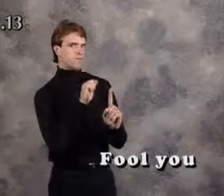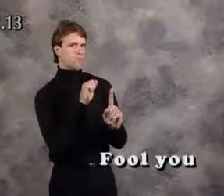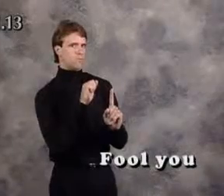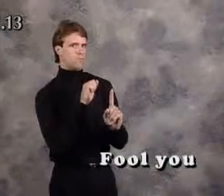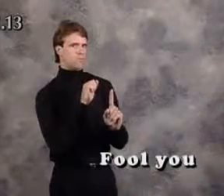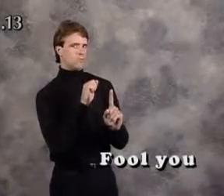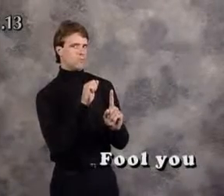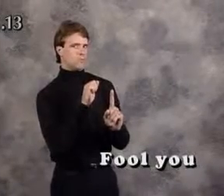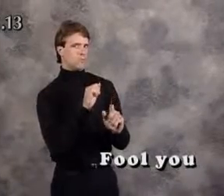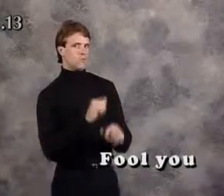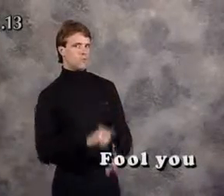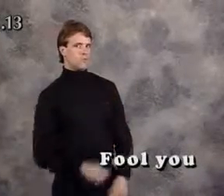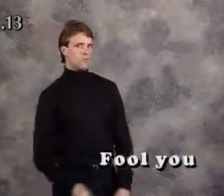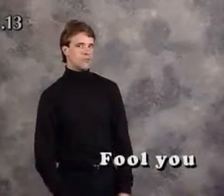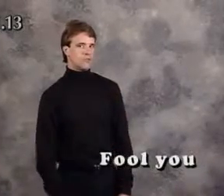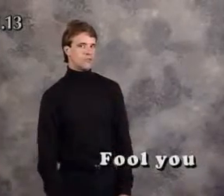Fool you.